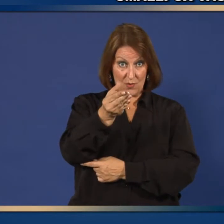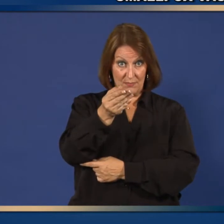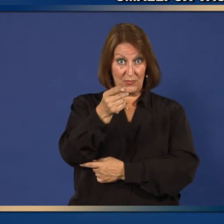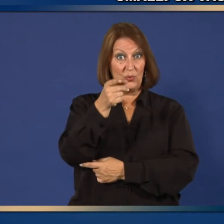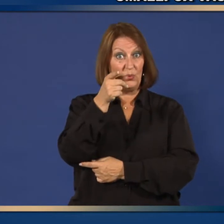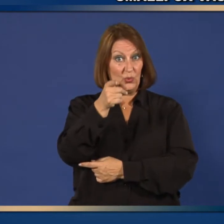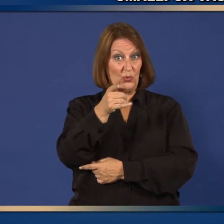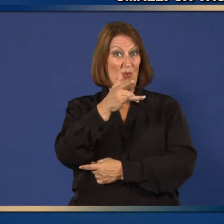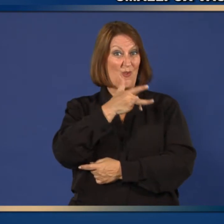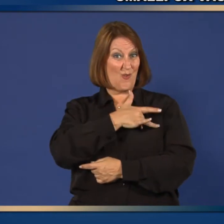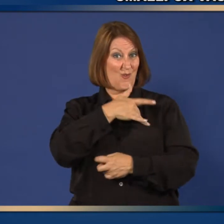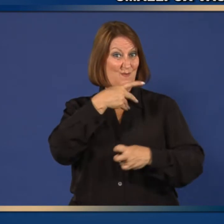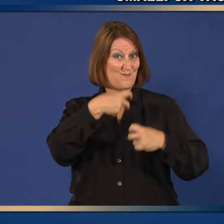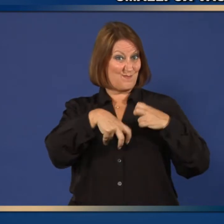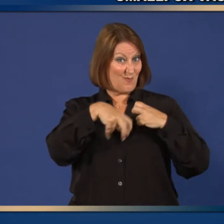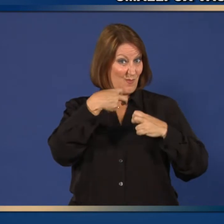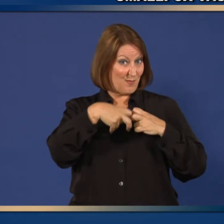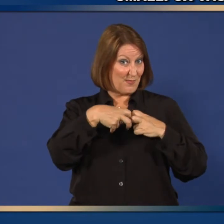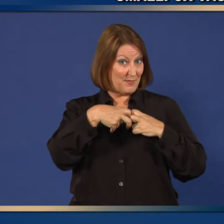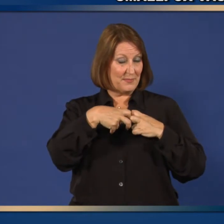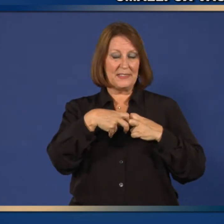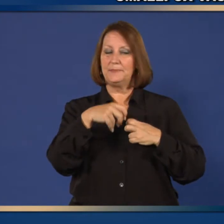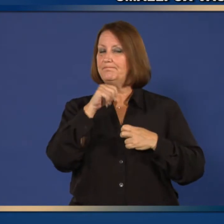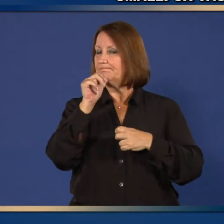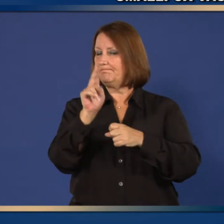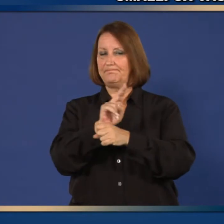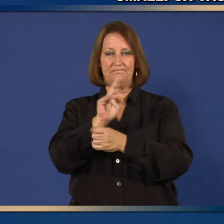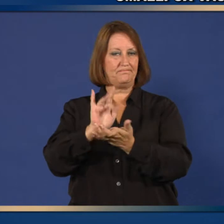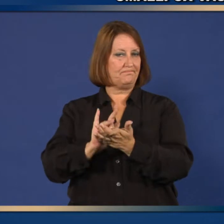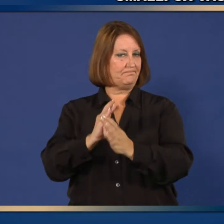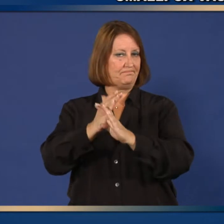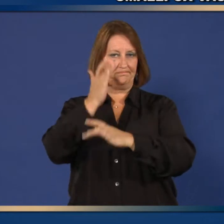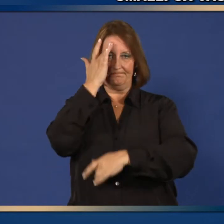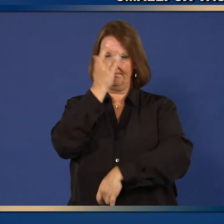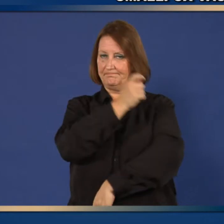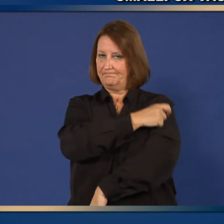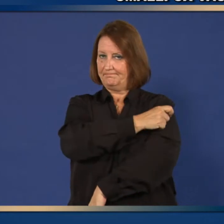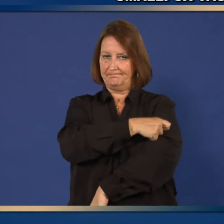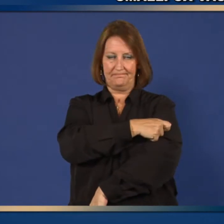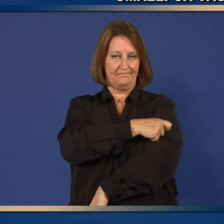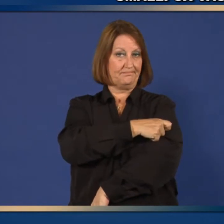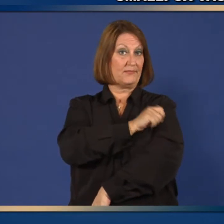should not get the smallpox vaccine, even if they feel well.